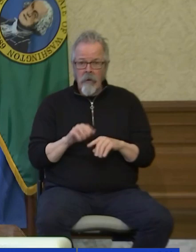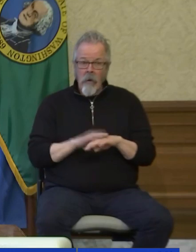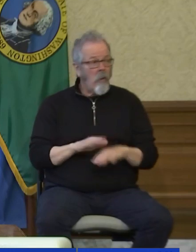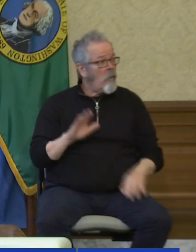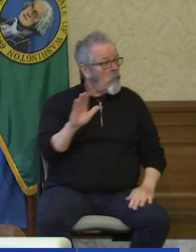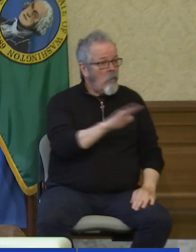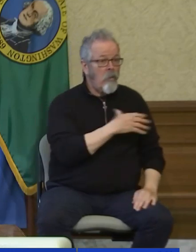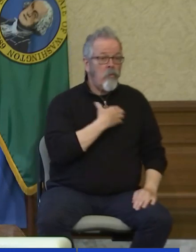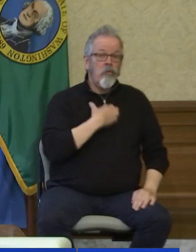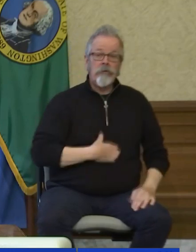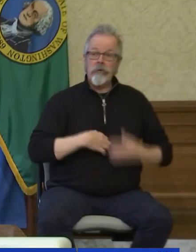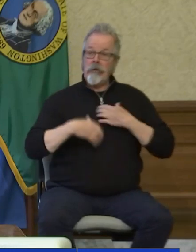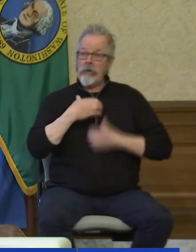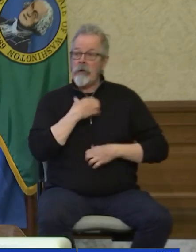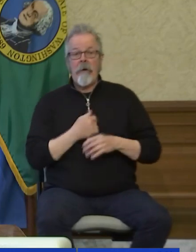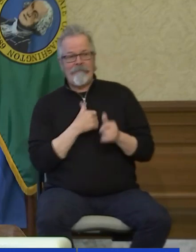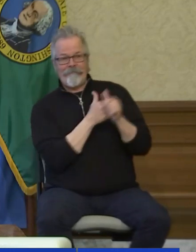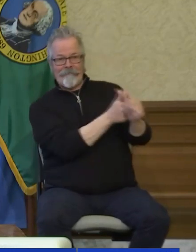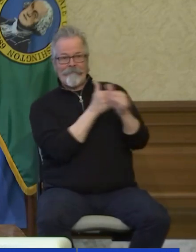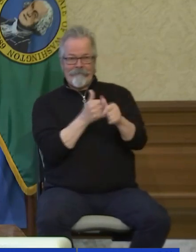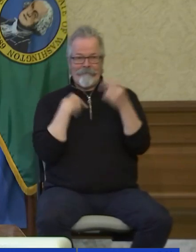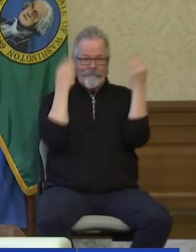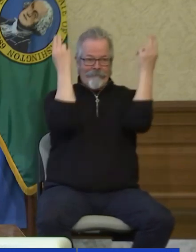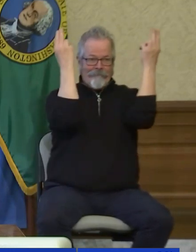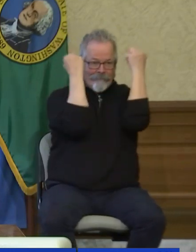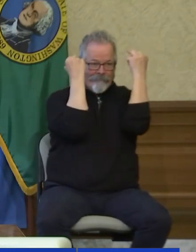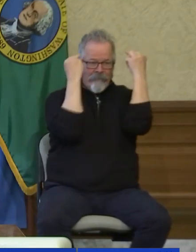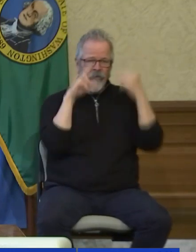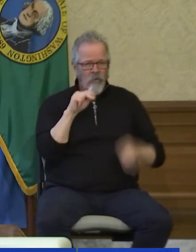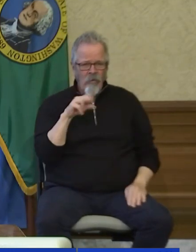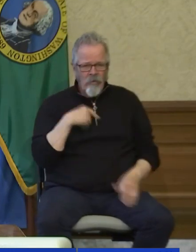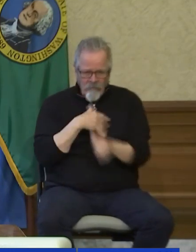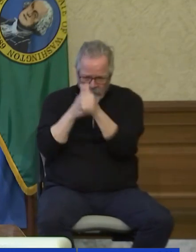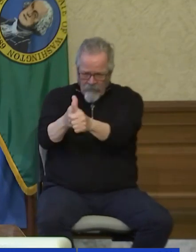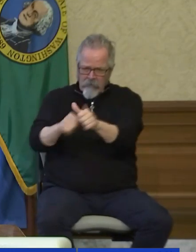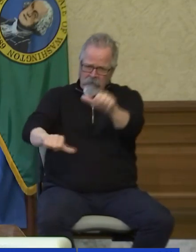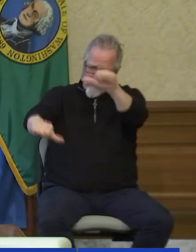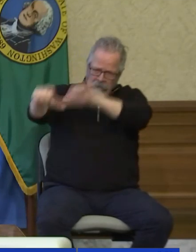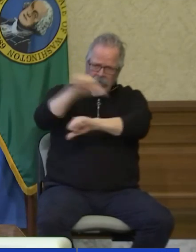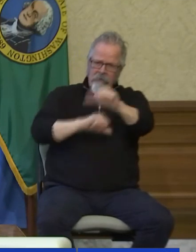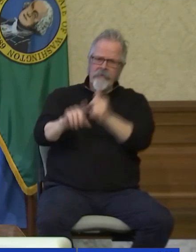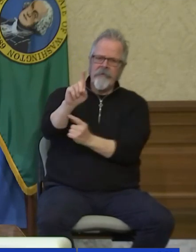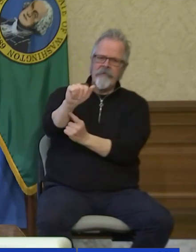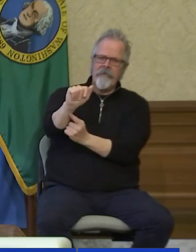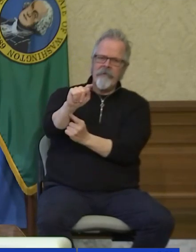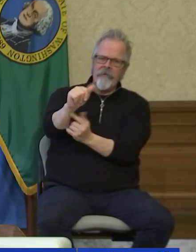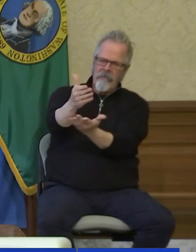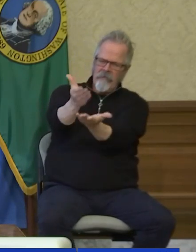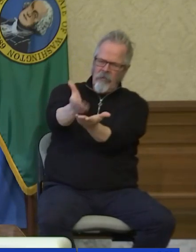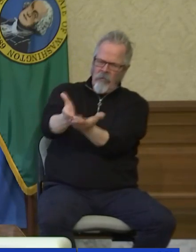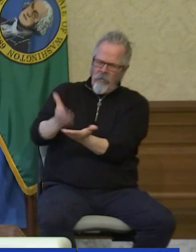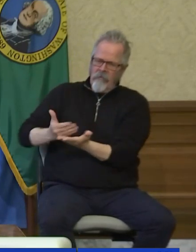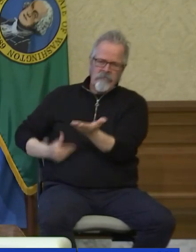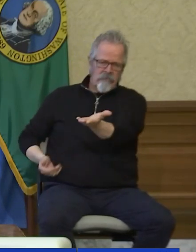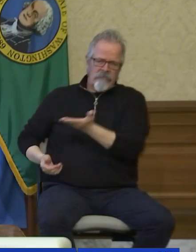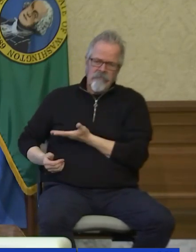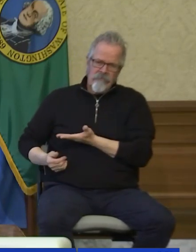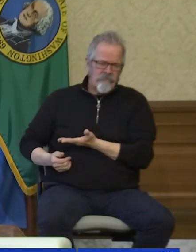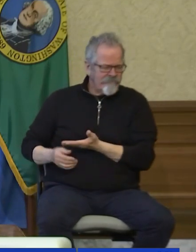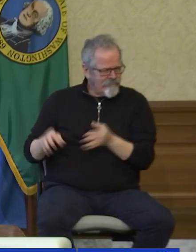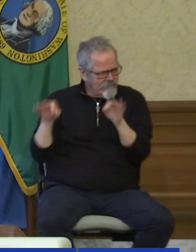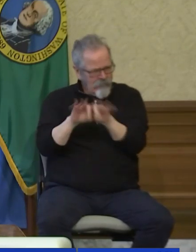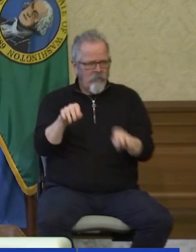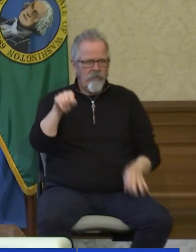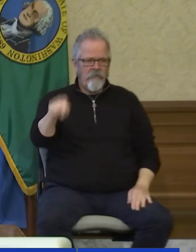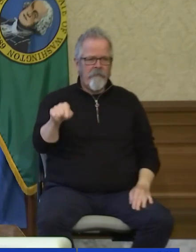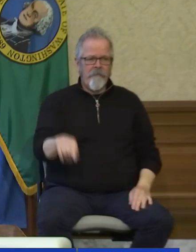continue on the road to recovery. And that's doing what we're doing. Make a cautious return of our businesses that we have set